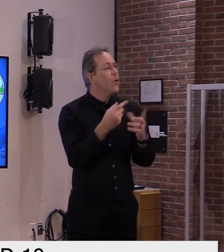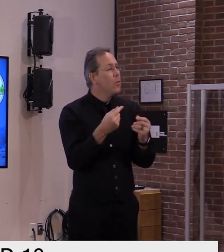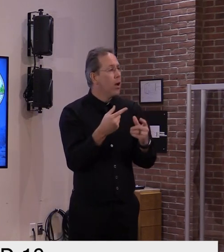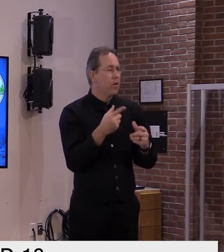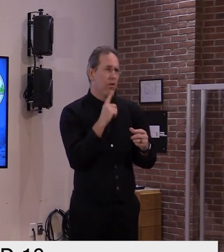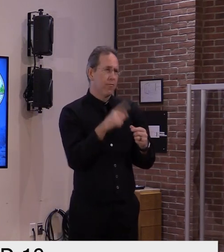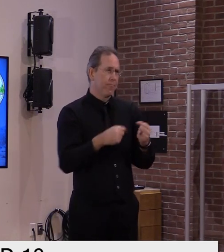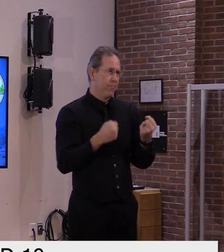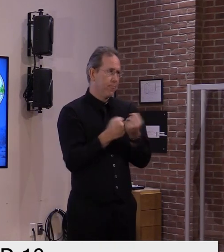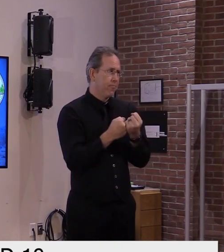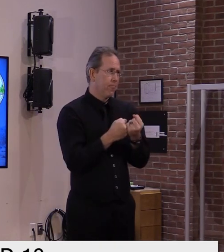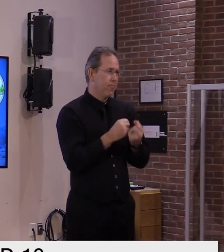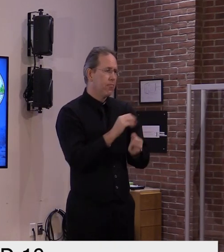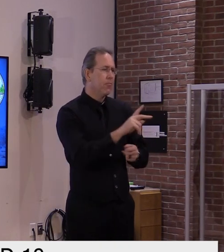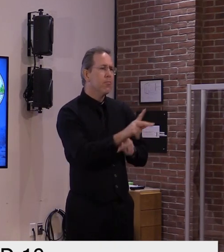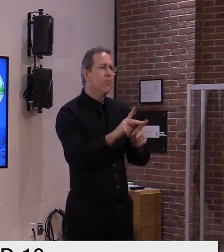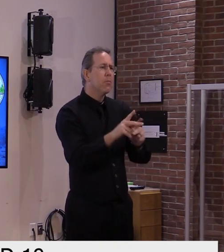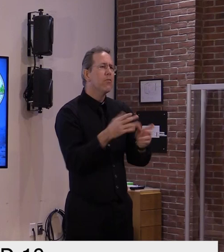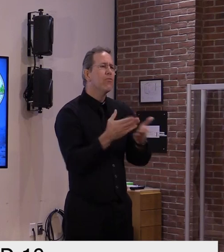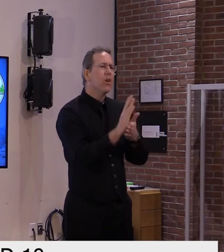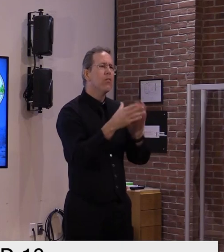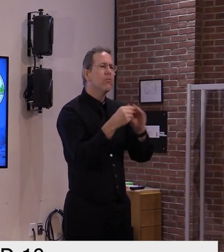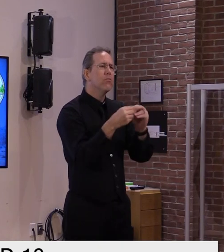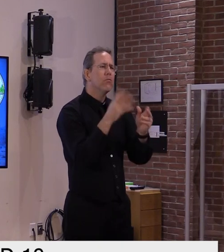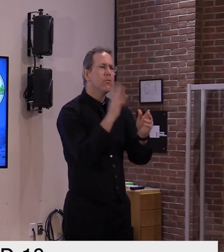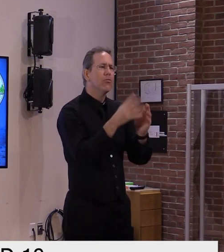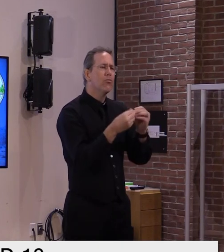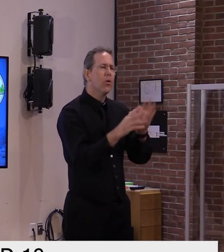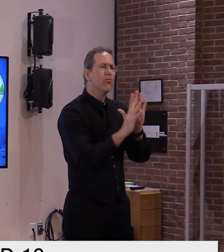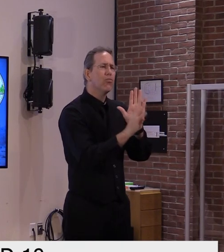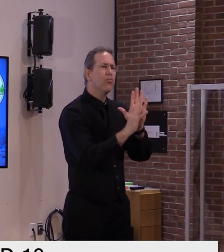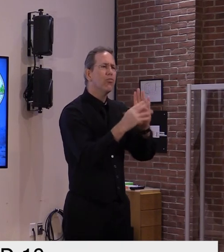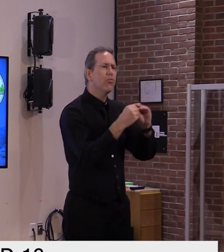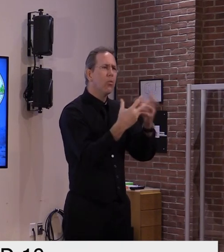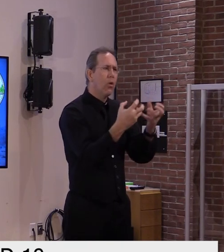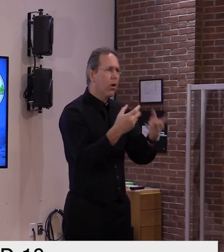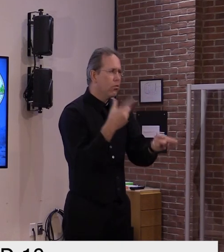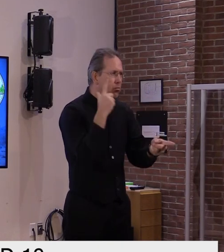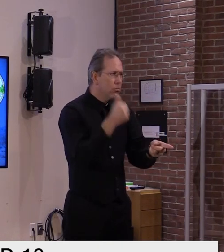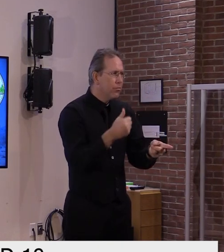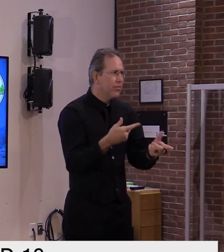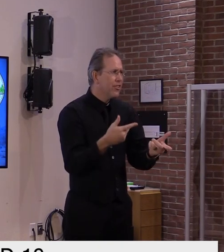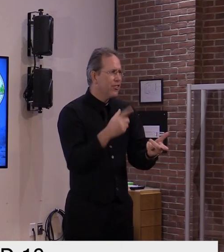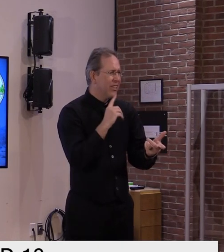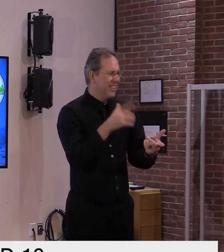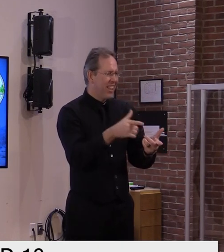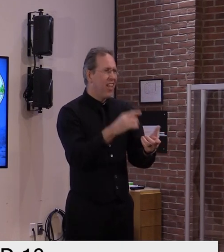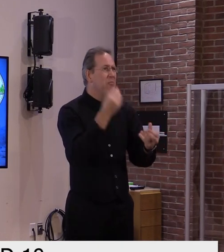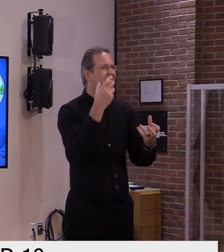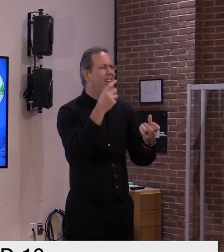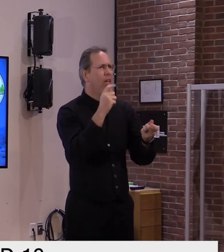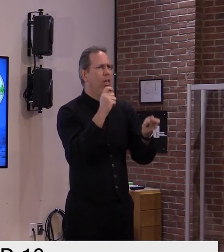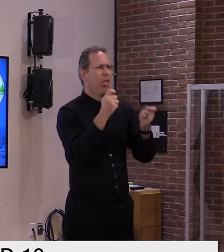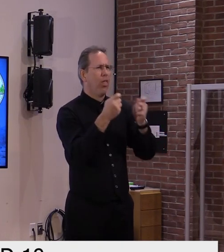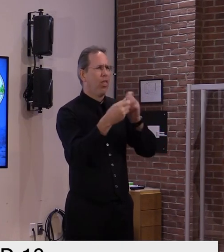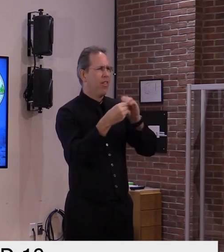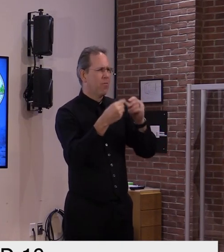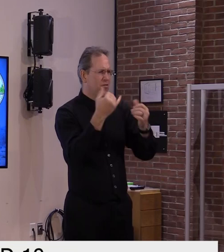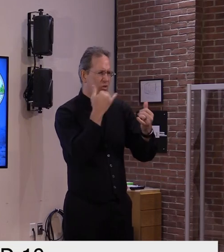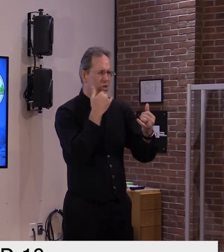extremist groups that have started infiltrating and are using it for other reasons, multitude of